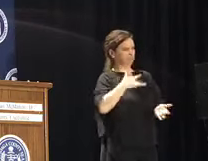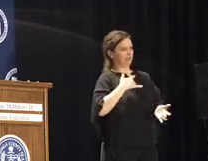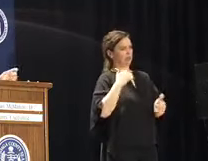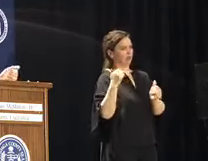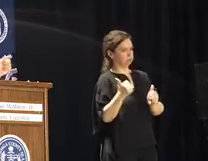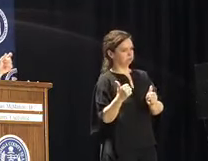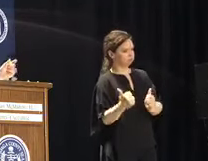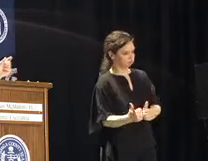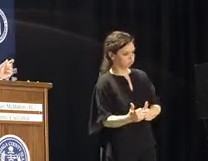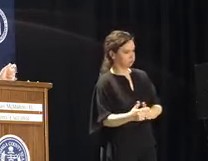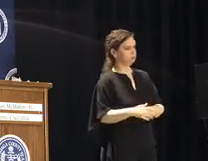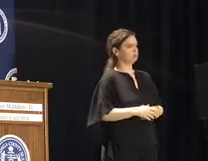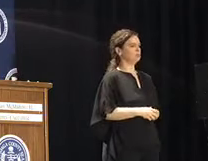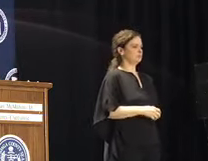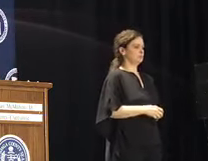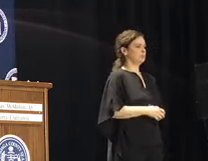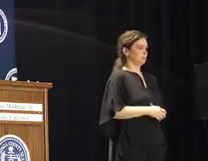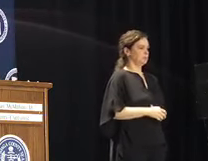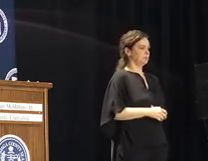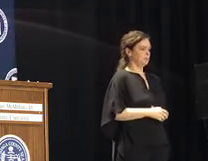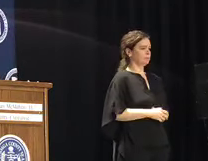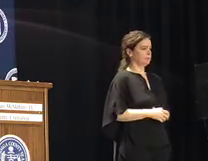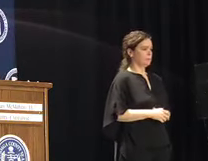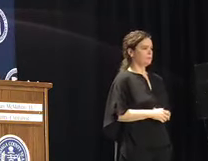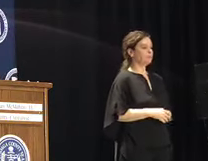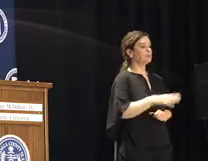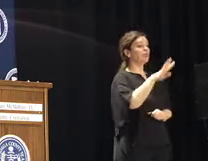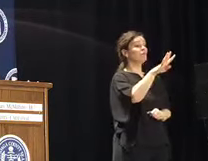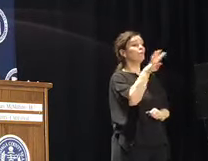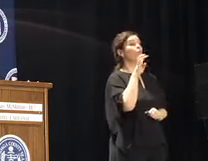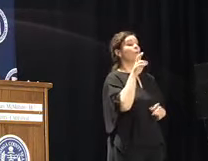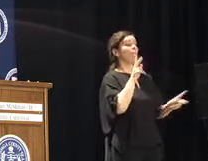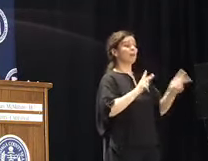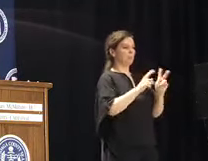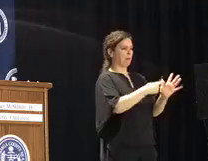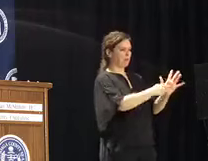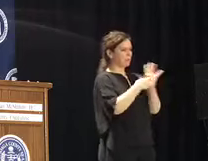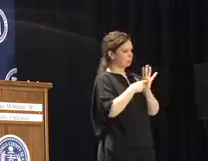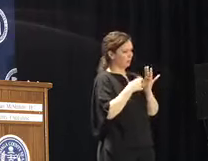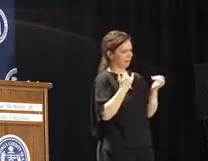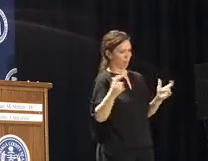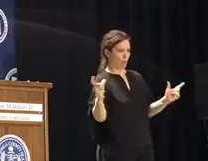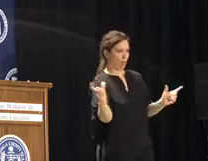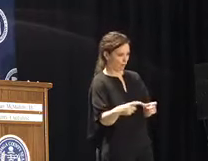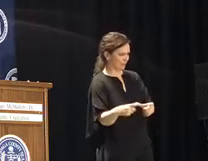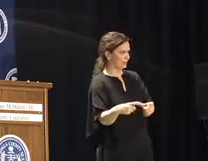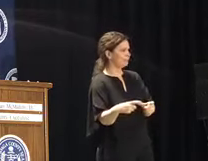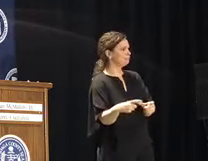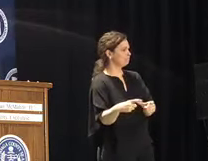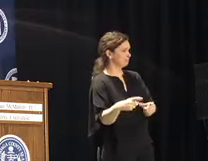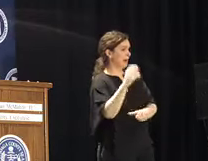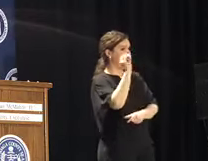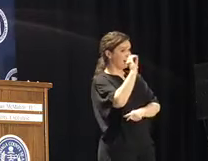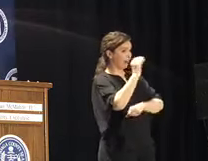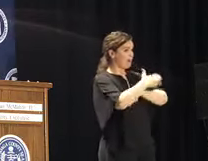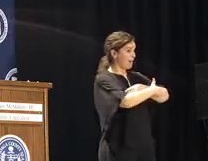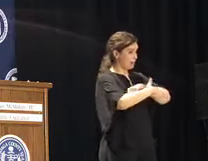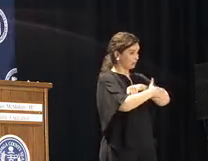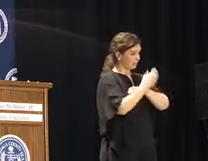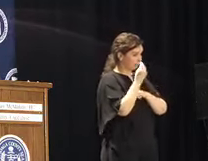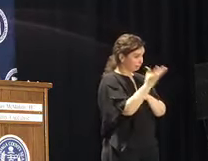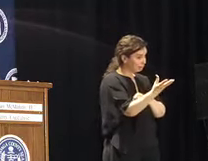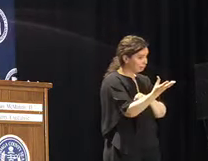over 400 people in mandatory isolation and quarantine in our county. Our staff rightfully